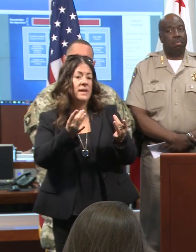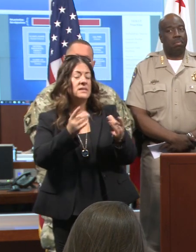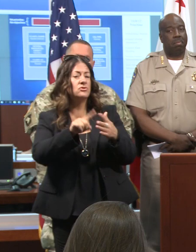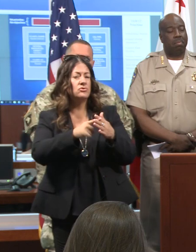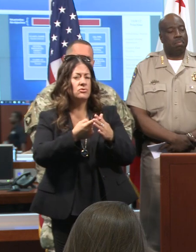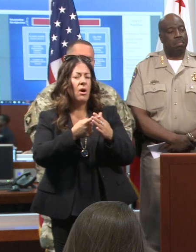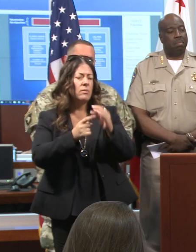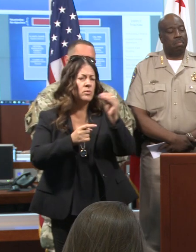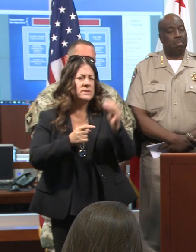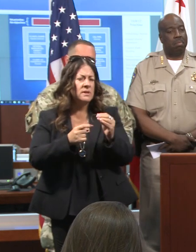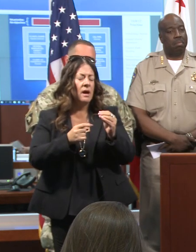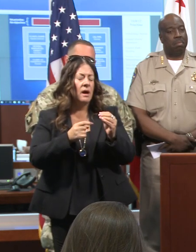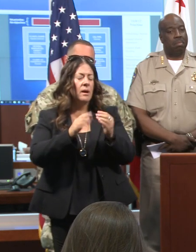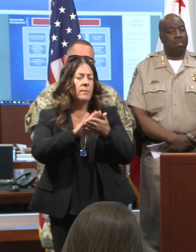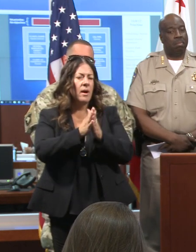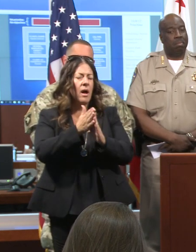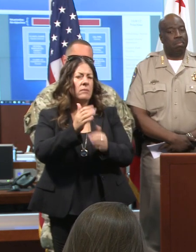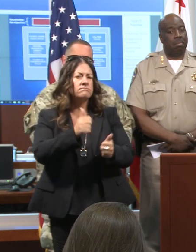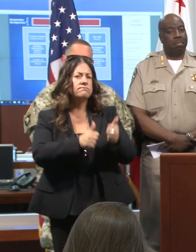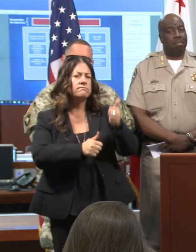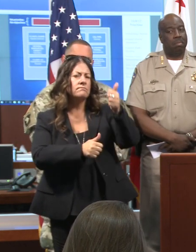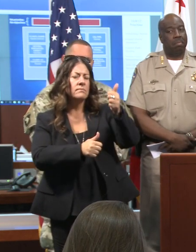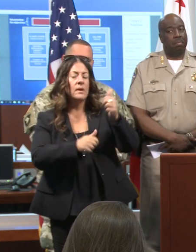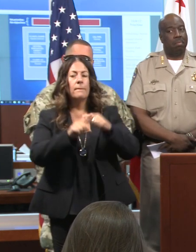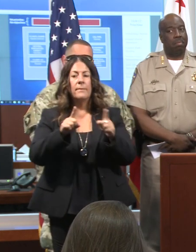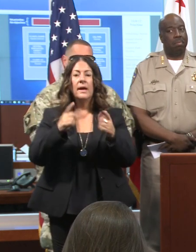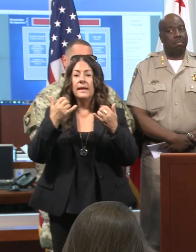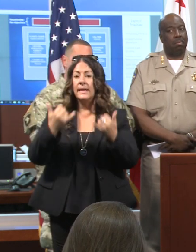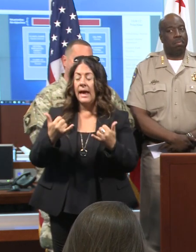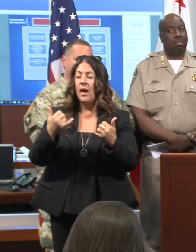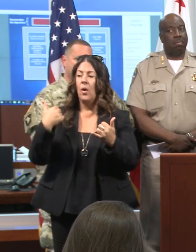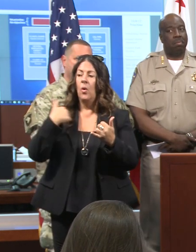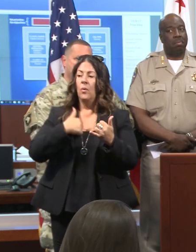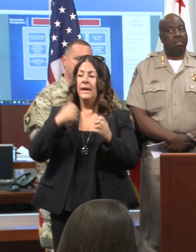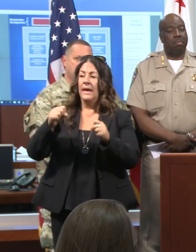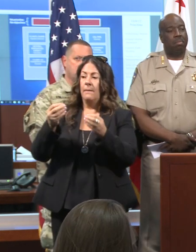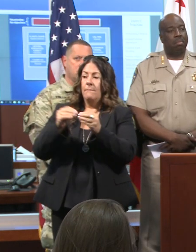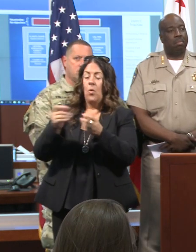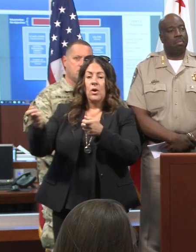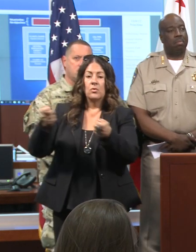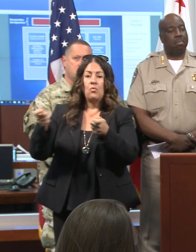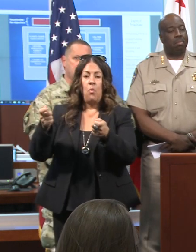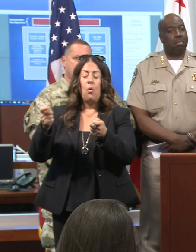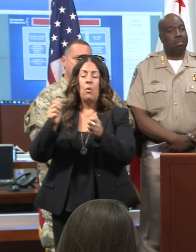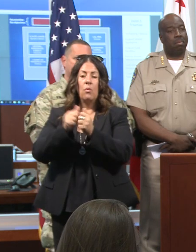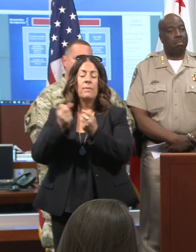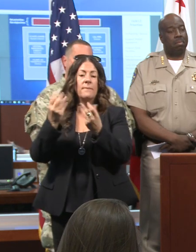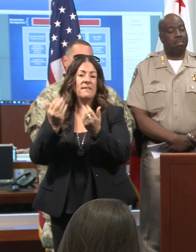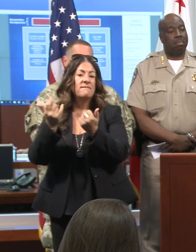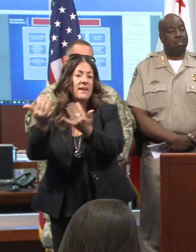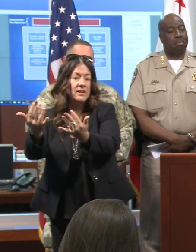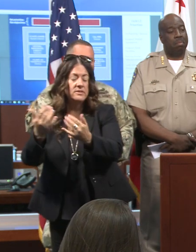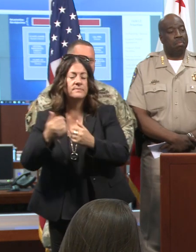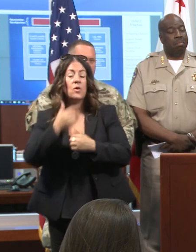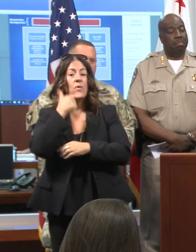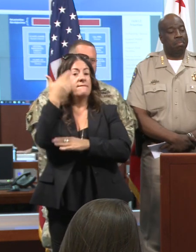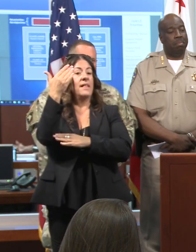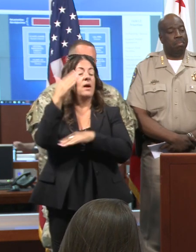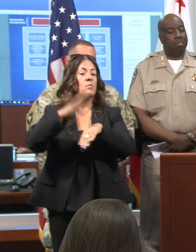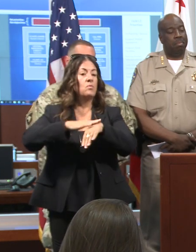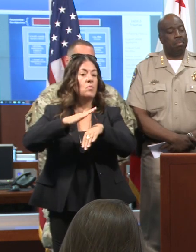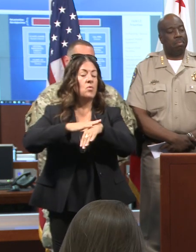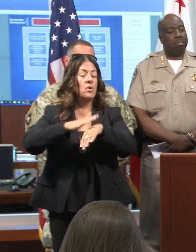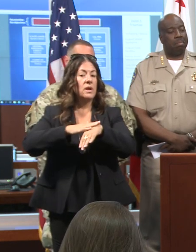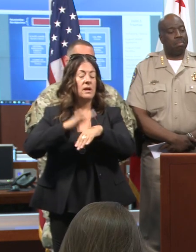giving firefighters a much better opportunity to start making control efforts on these fires. The red flag warnings that